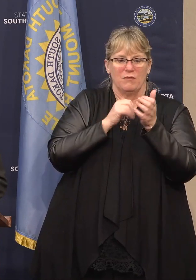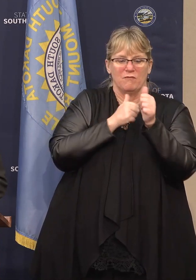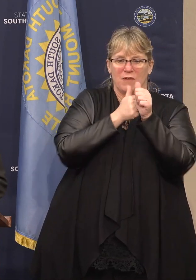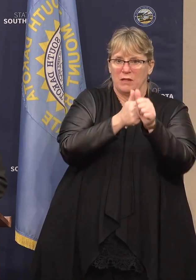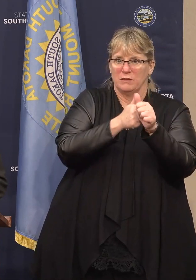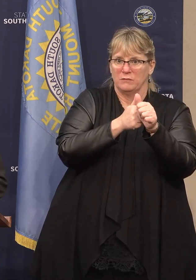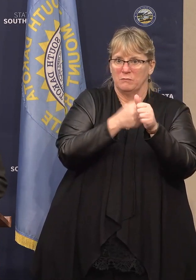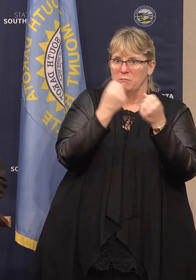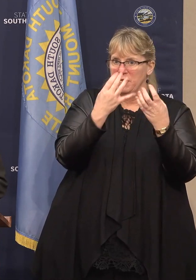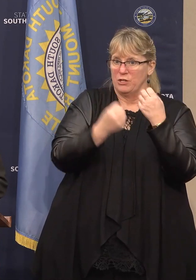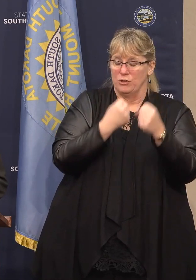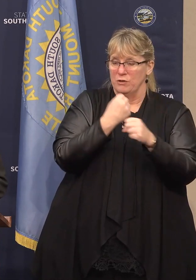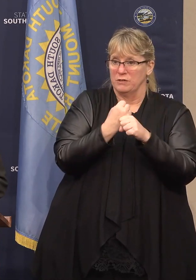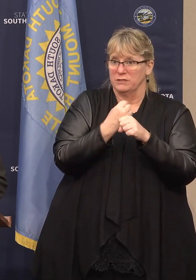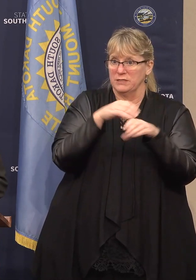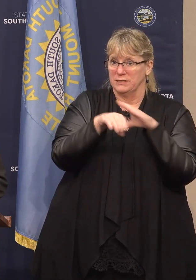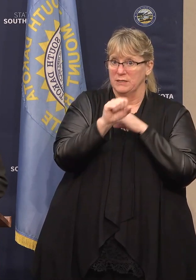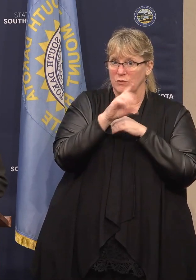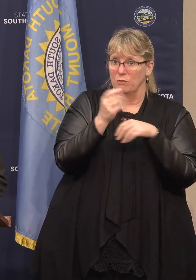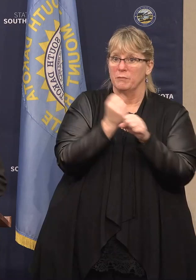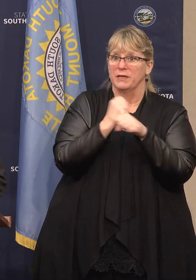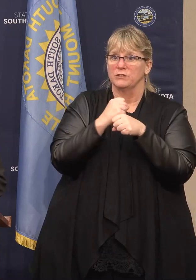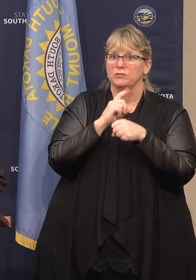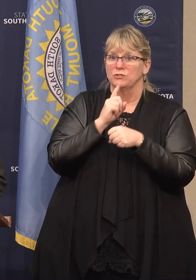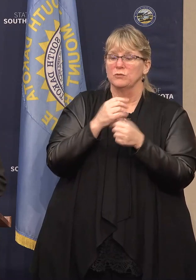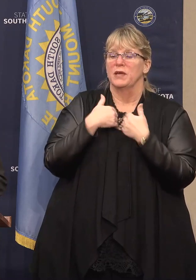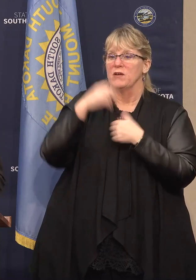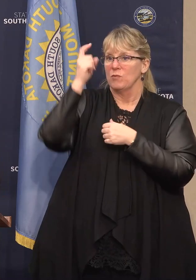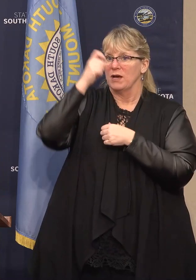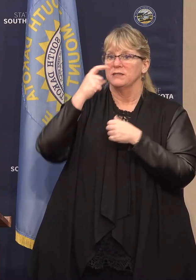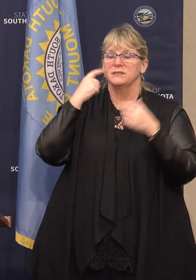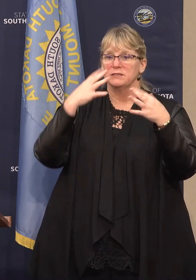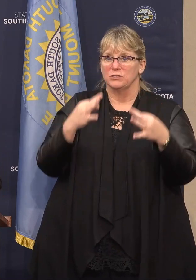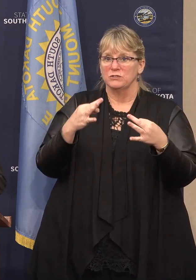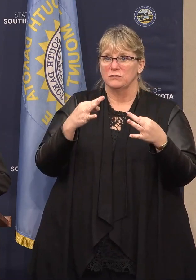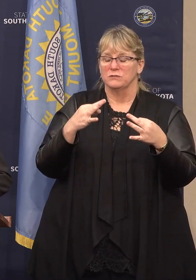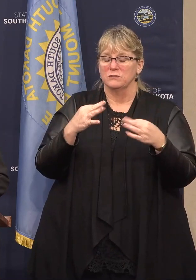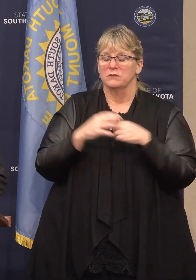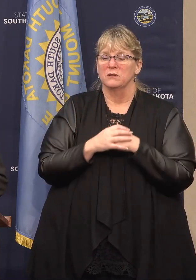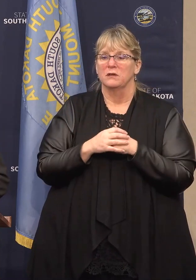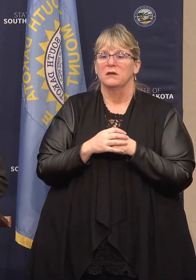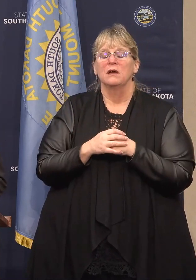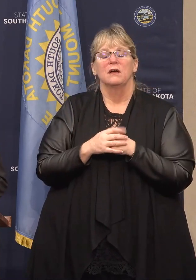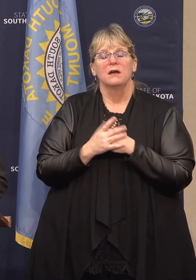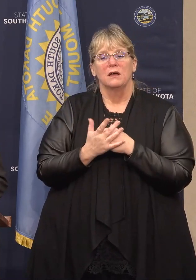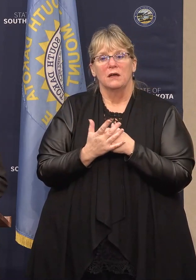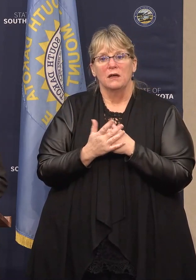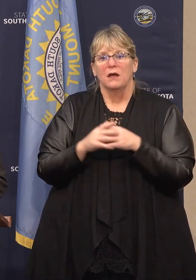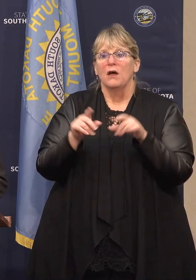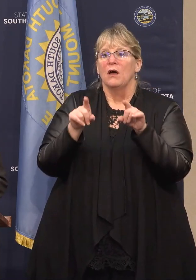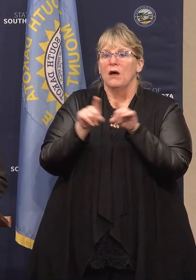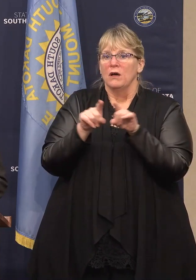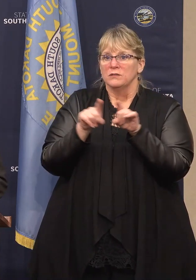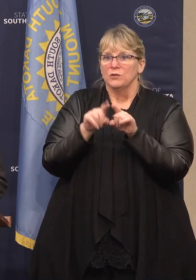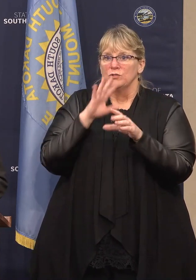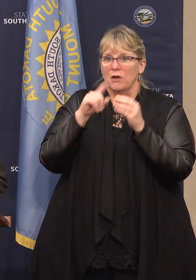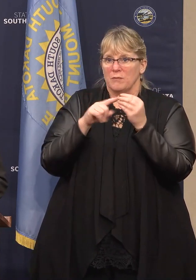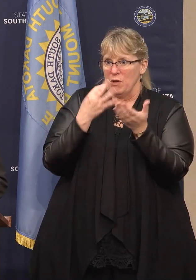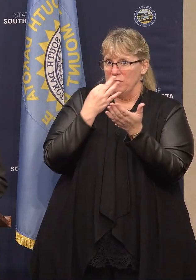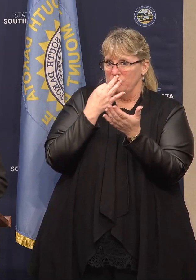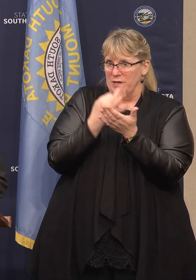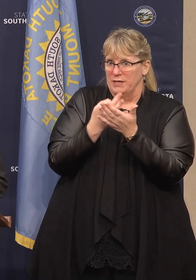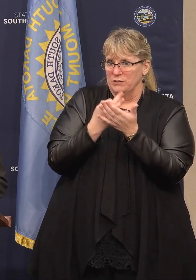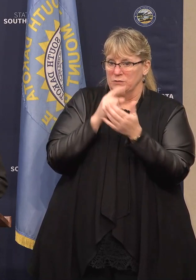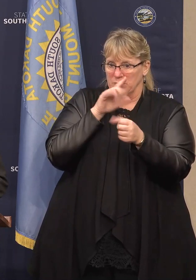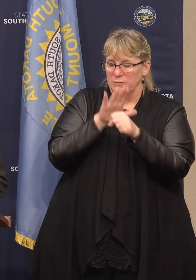years in South Dakota that's made sure we made wise decisions with taxpayer dollars. I also want to remind people about financial commitments that